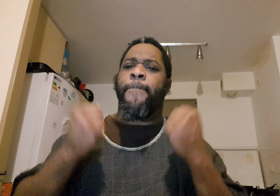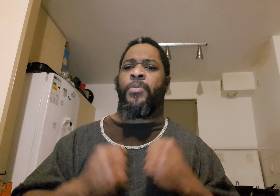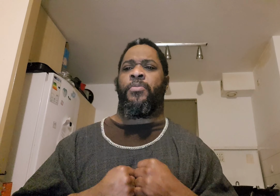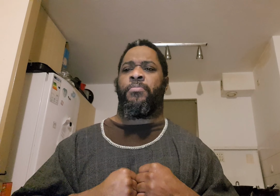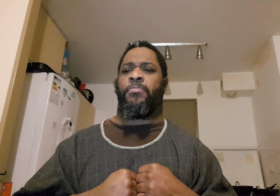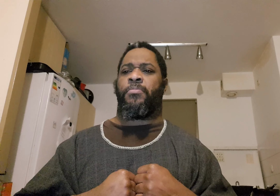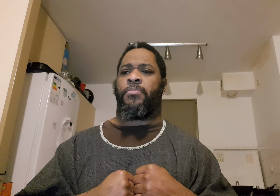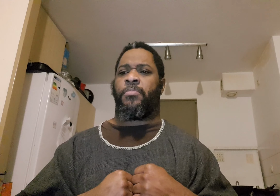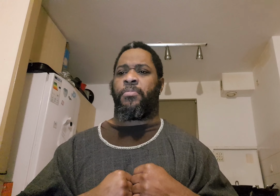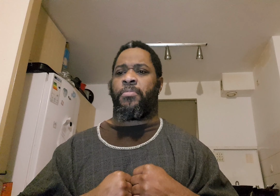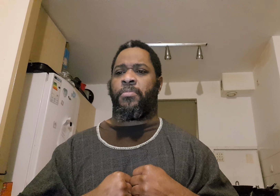humble.